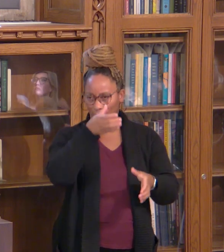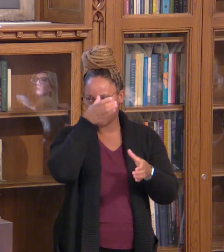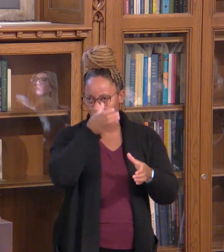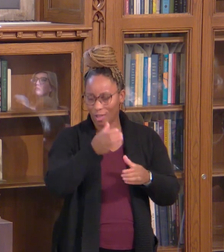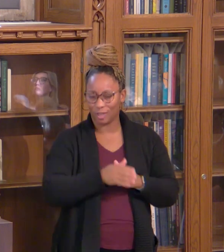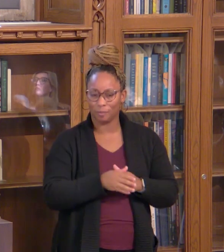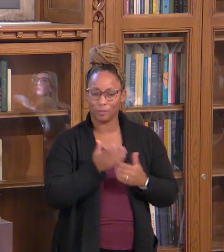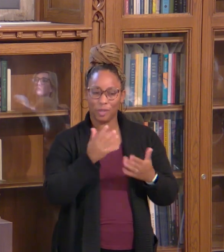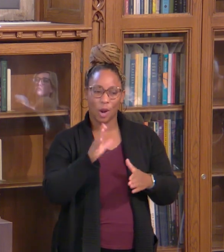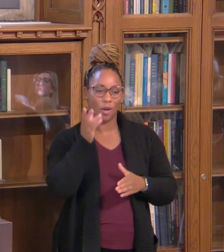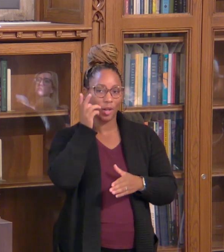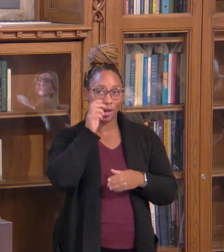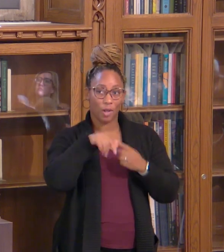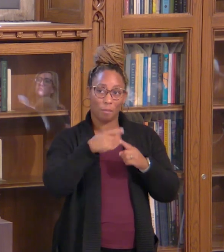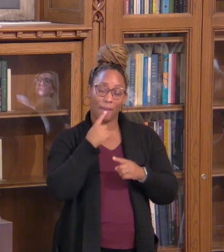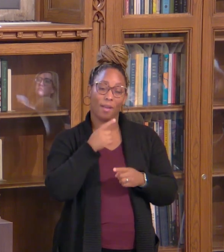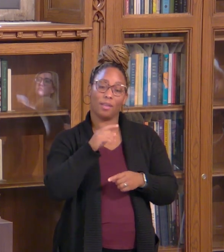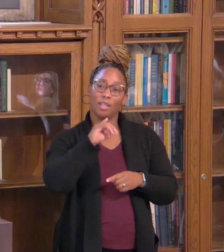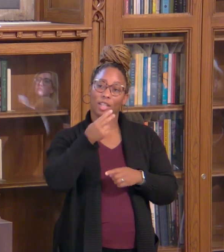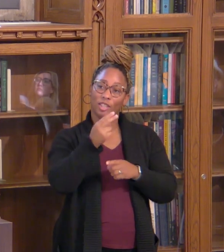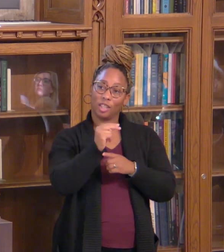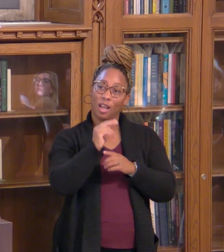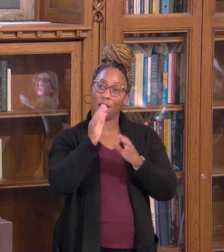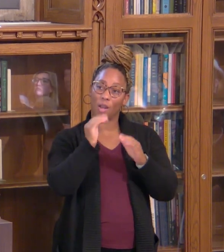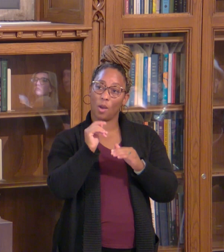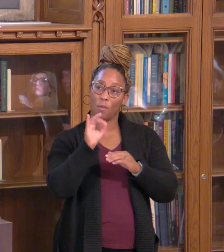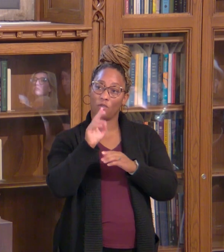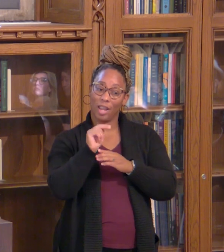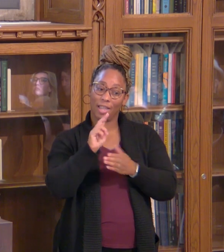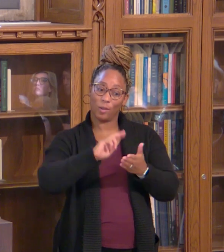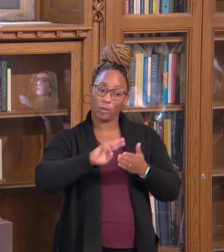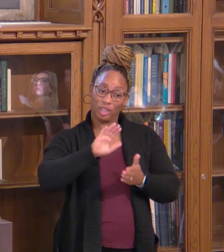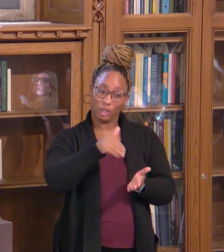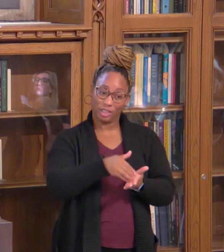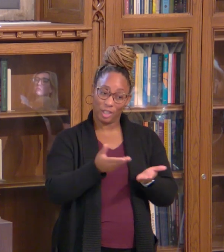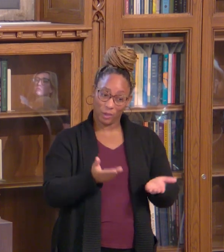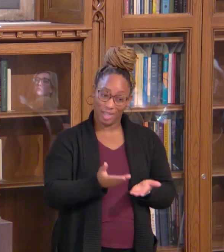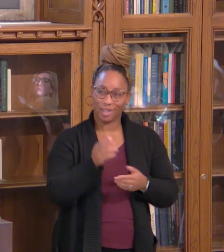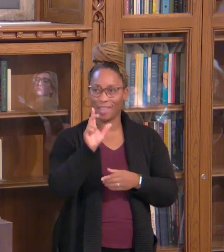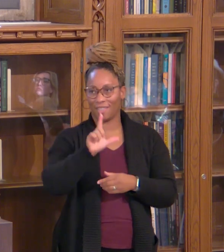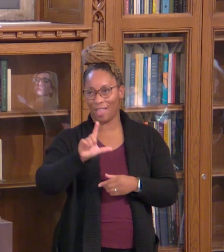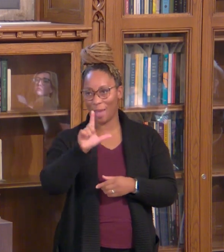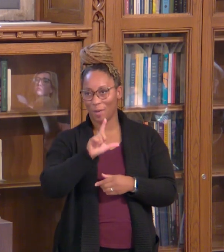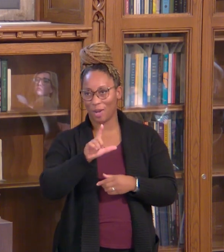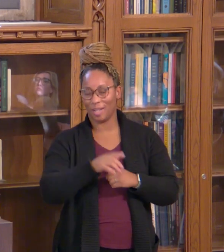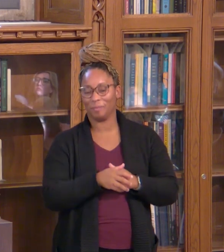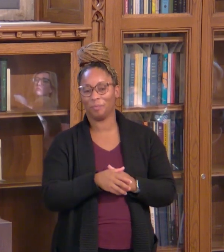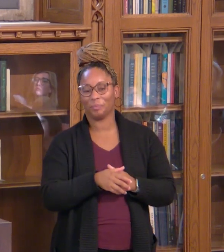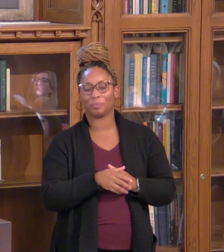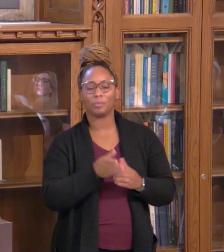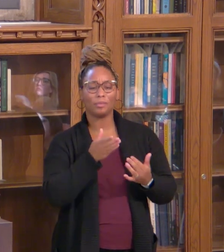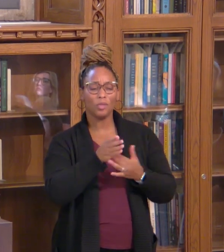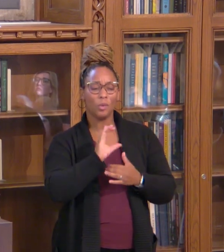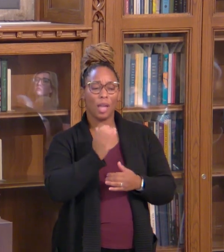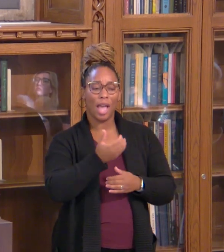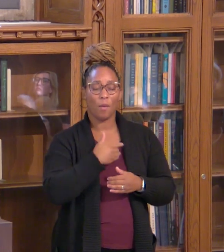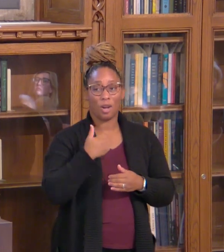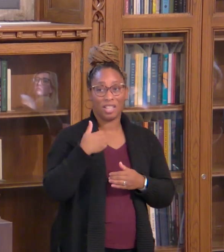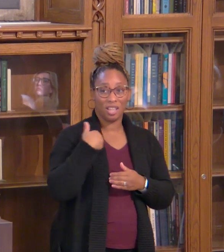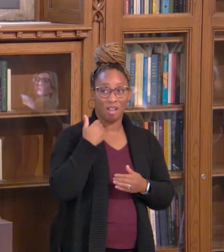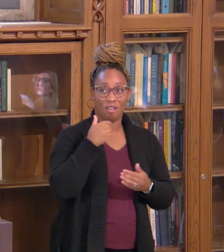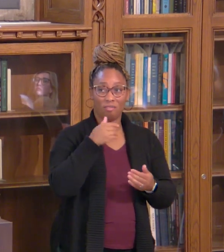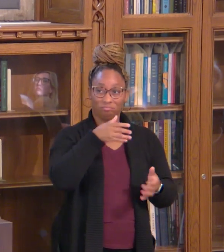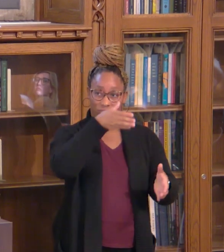about the John hope Franklin search center here in our library through our John hope Franklin Young Scholars